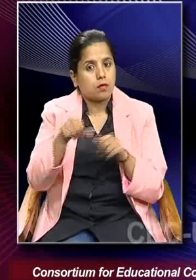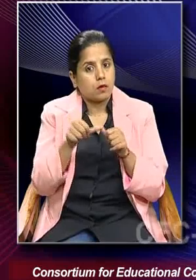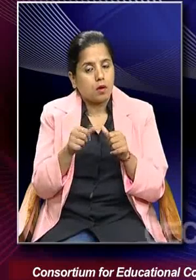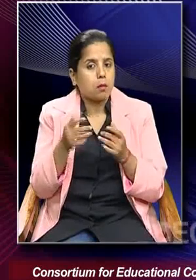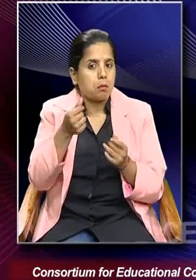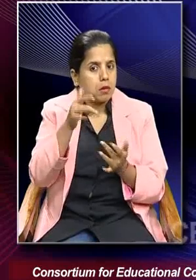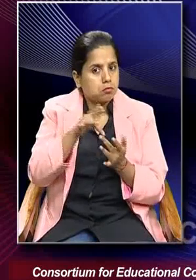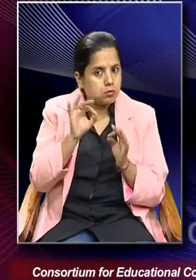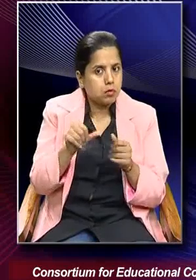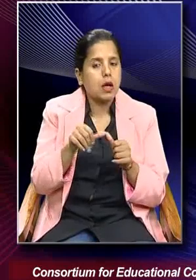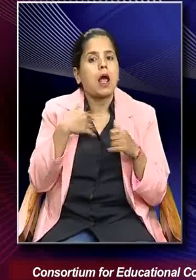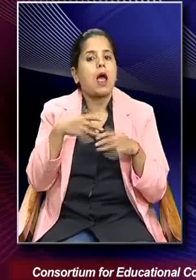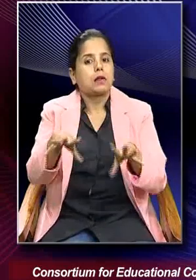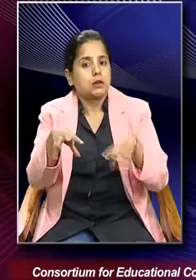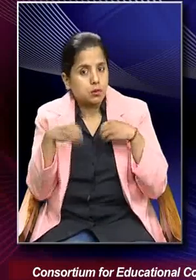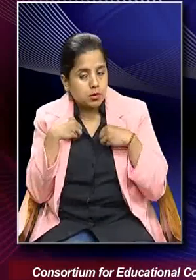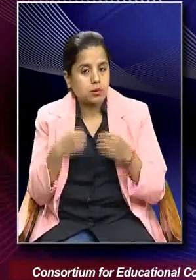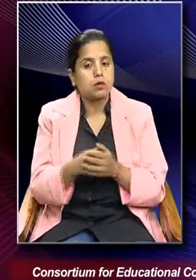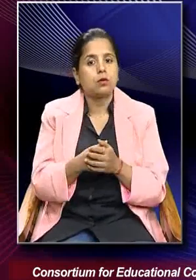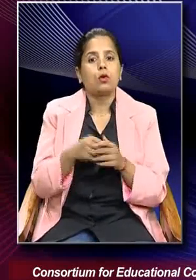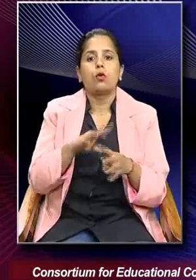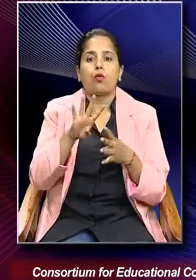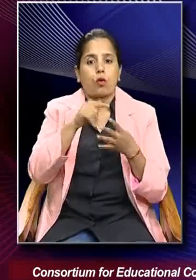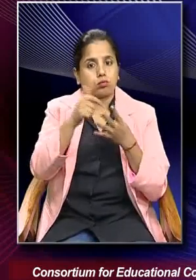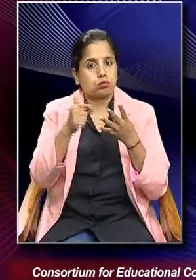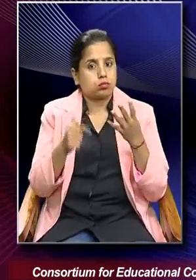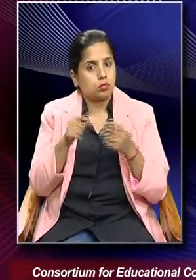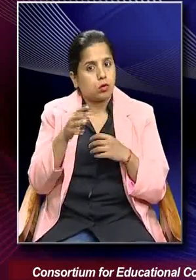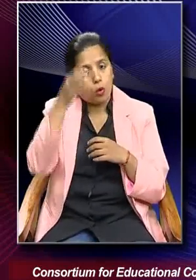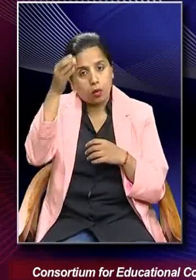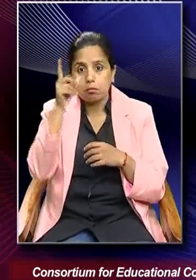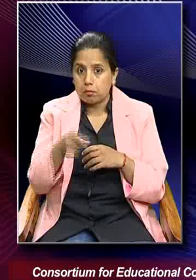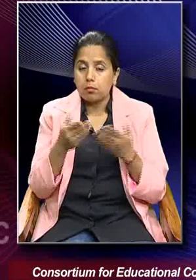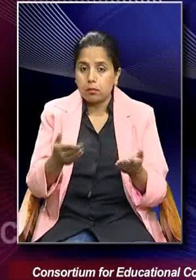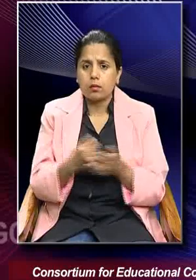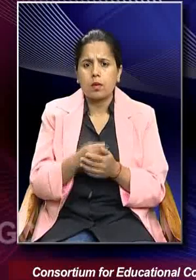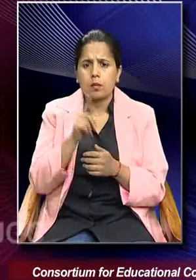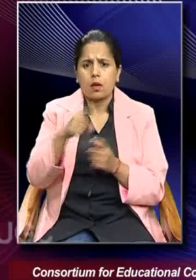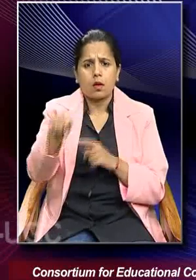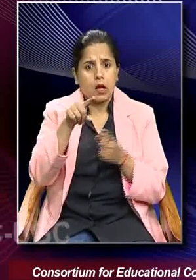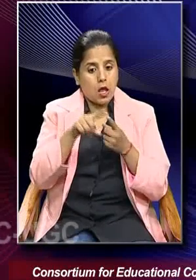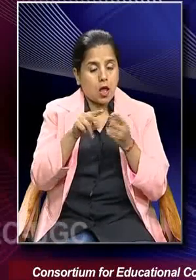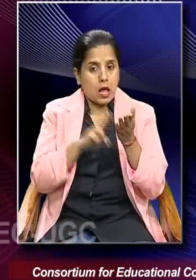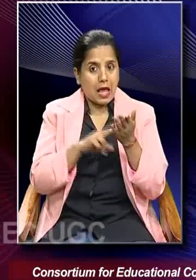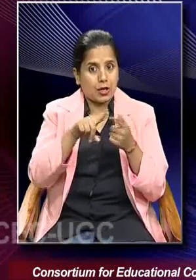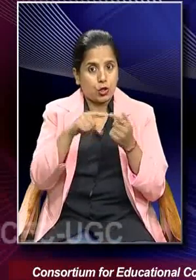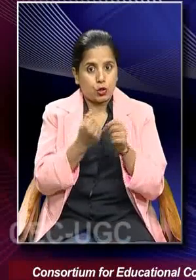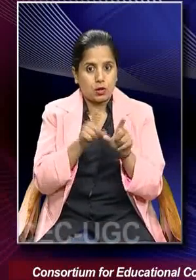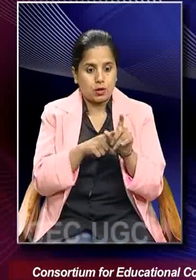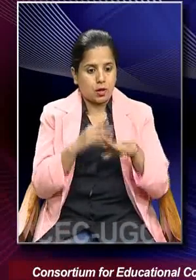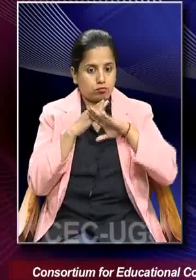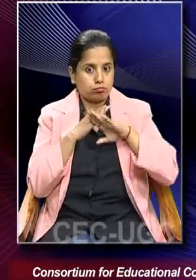affordability, acceptability. All the 4 concepts should be there. Once you are energy secure, if